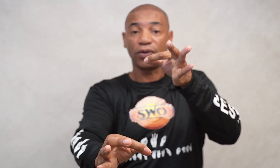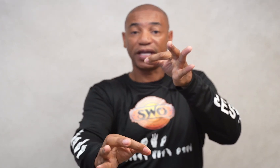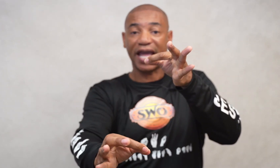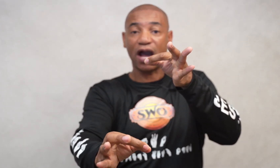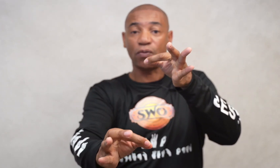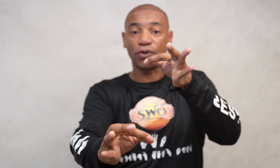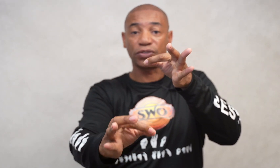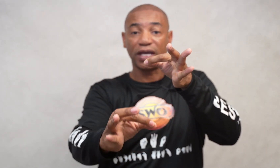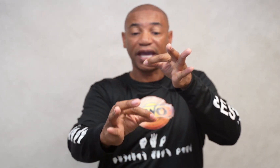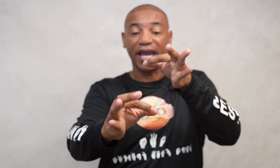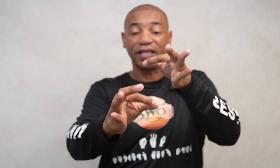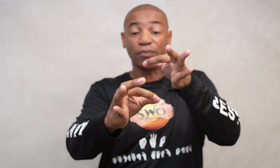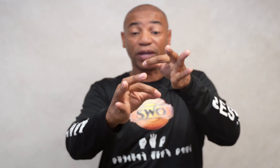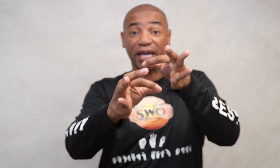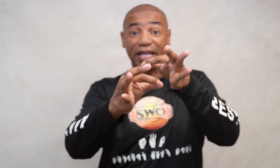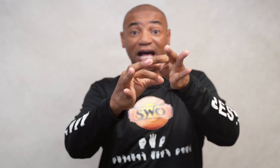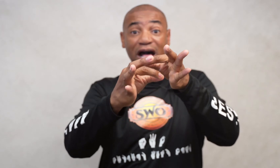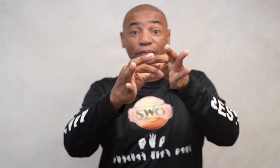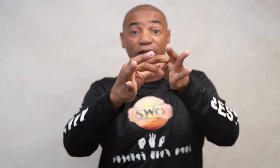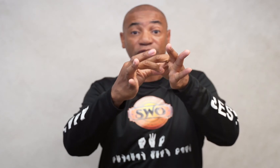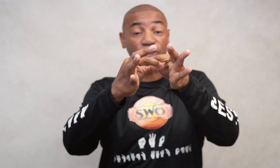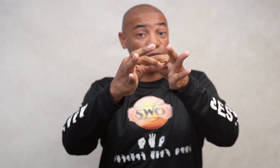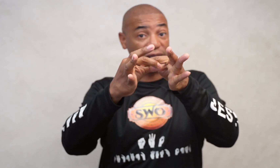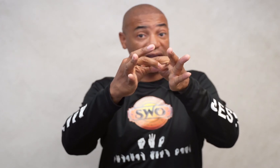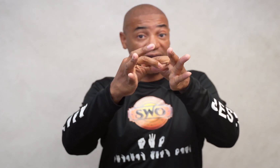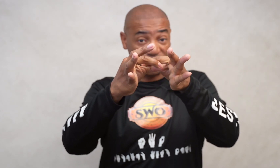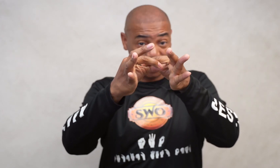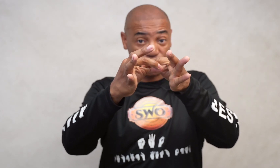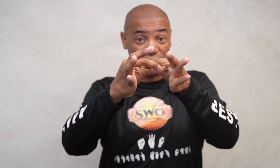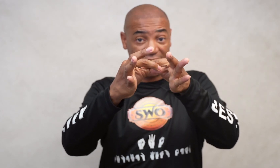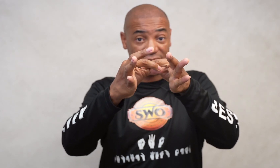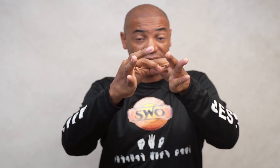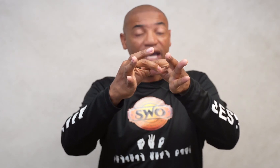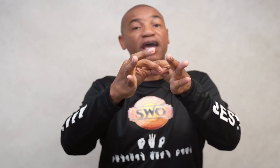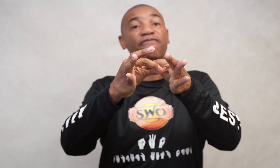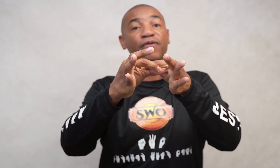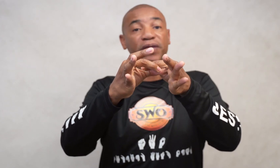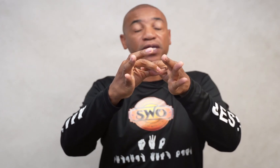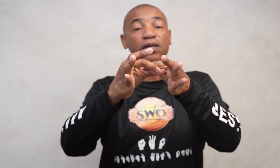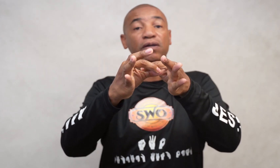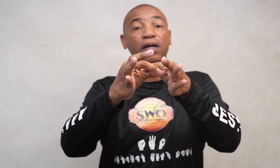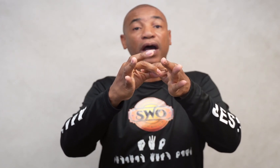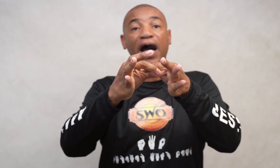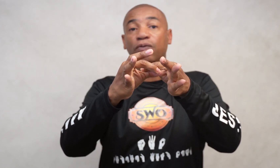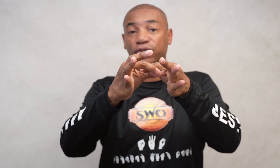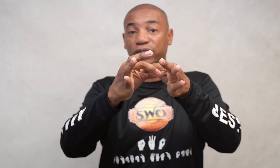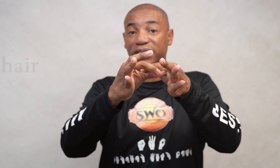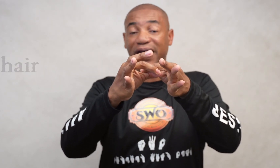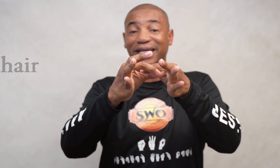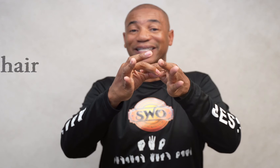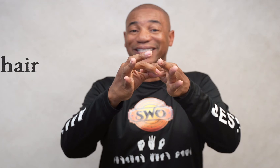it outwards, and then bring it up to join the other 2 legs. And from here, I will do the sign